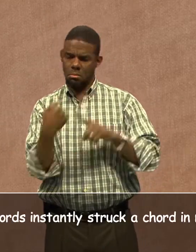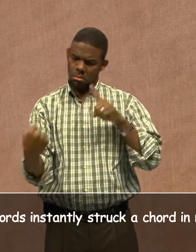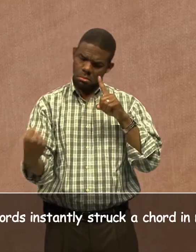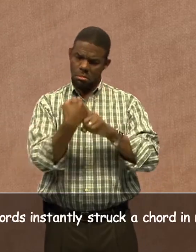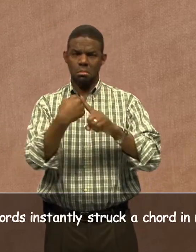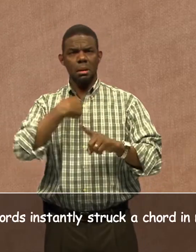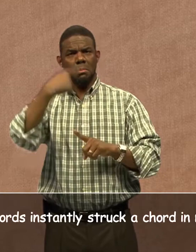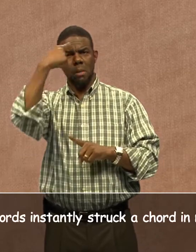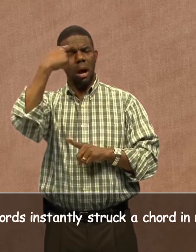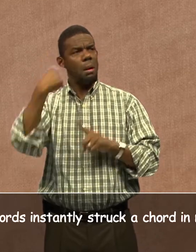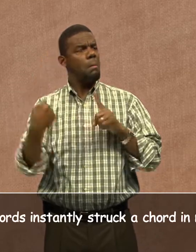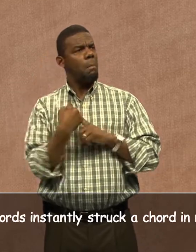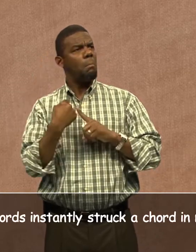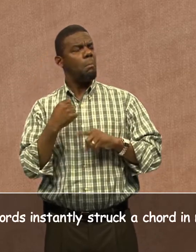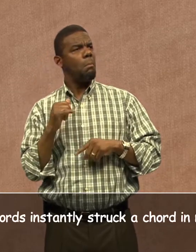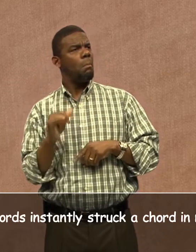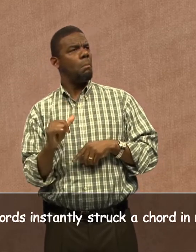His words instantly struck a chord in me.